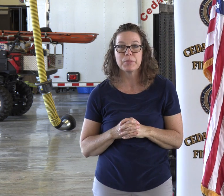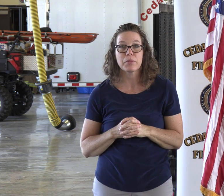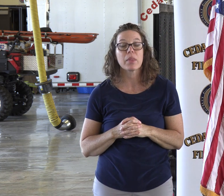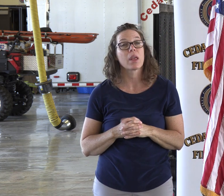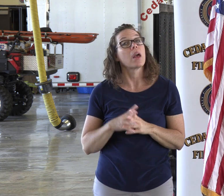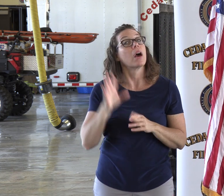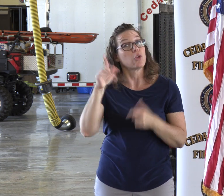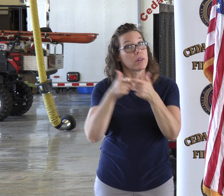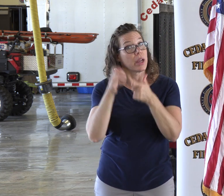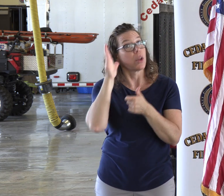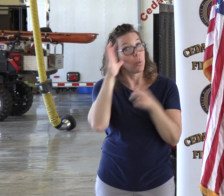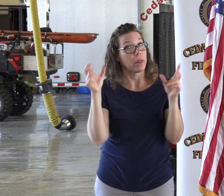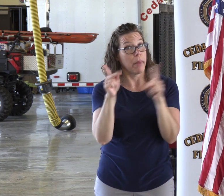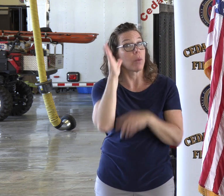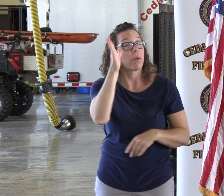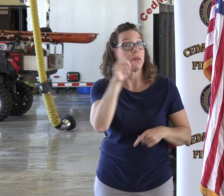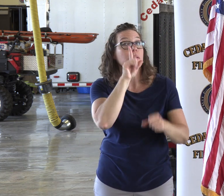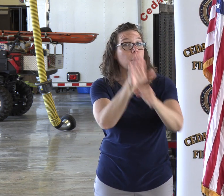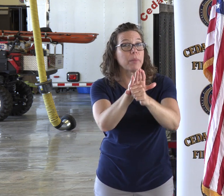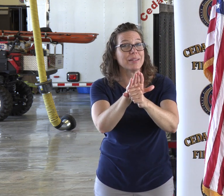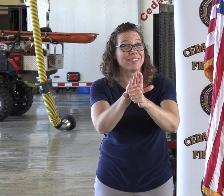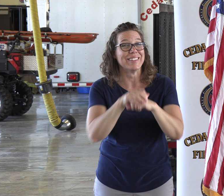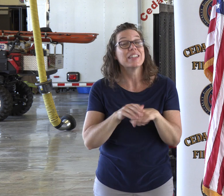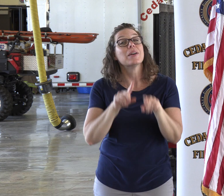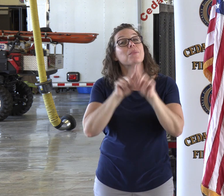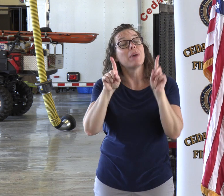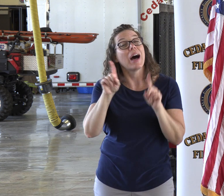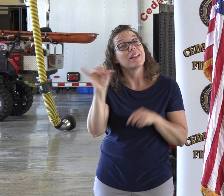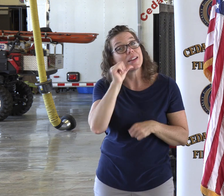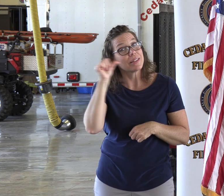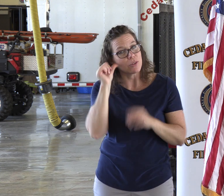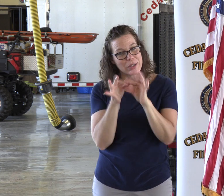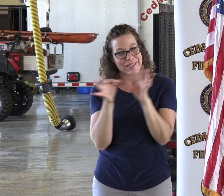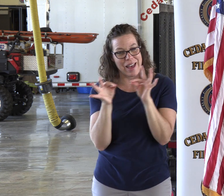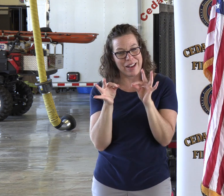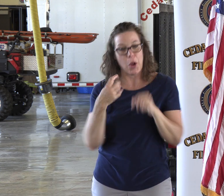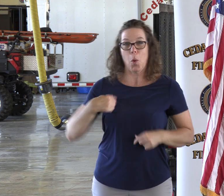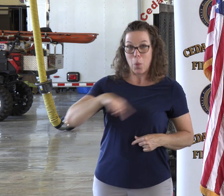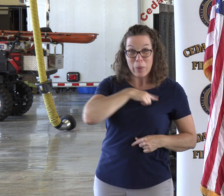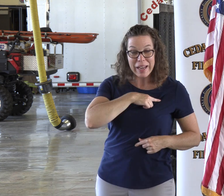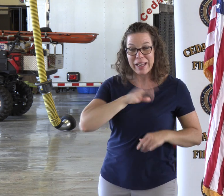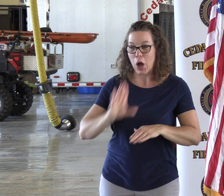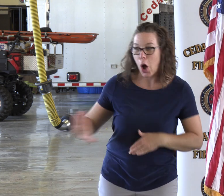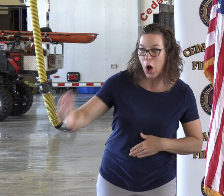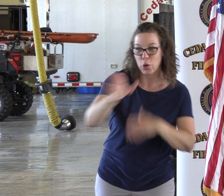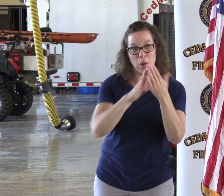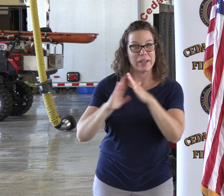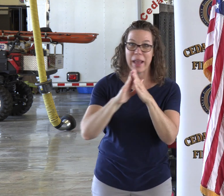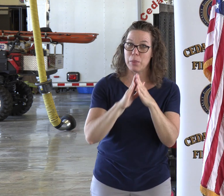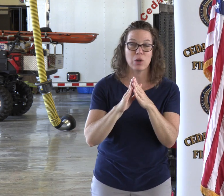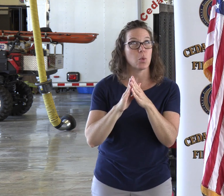We will restore the electric system. But as I said yesterday, we and all our neighborhoods are